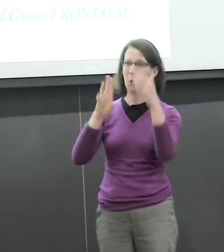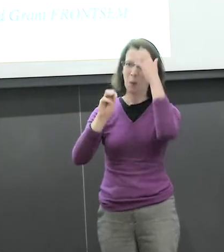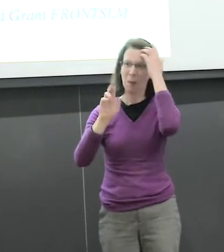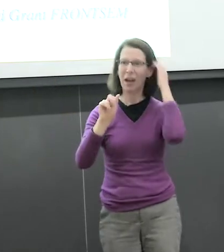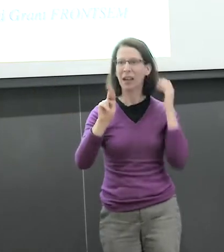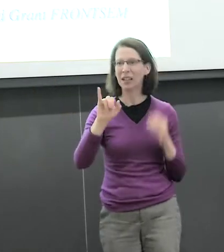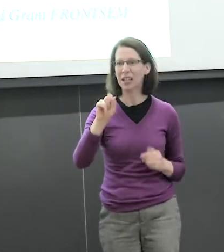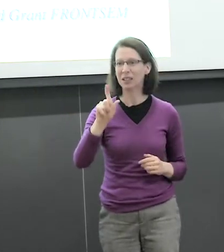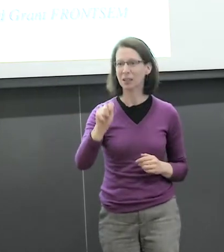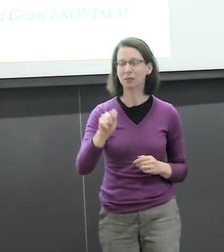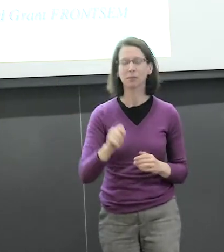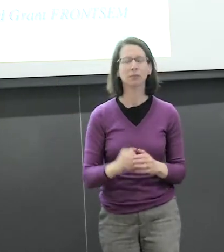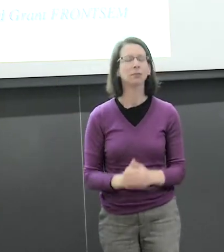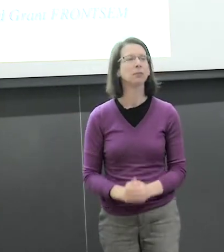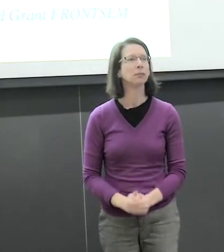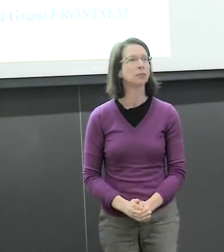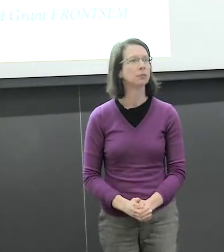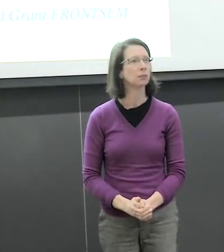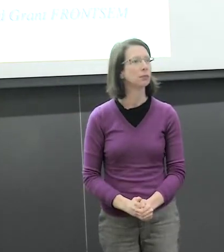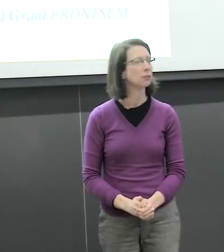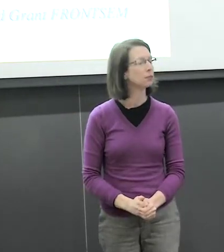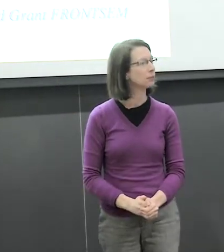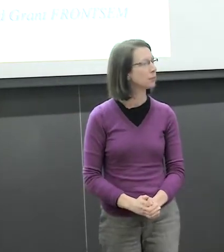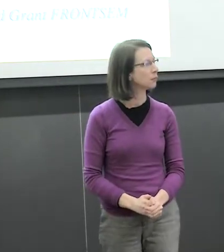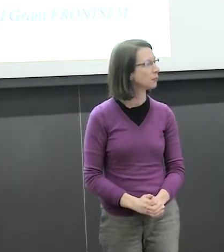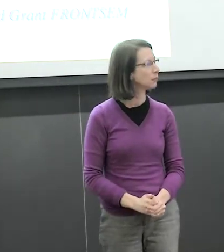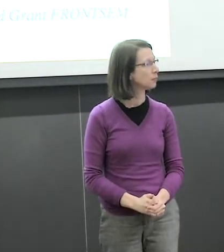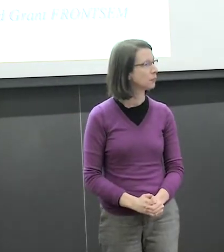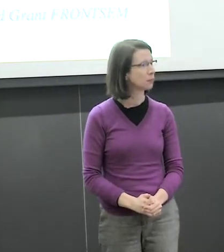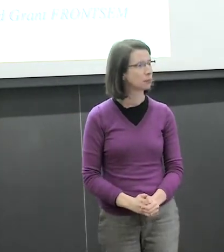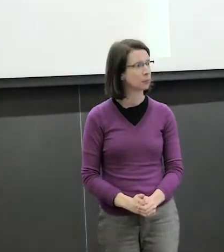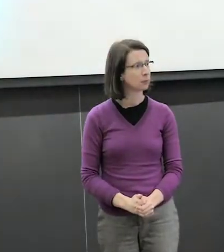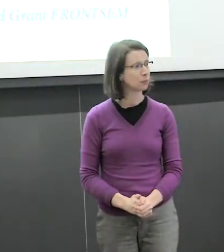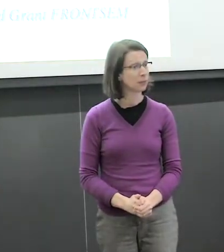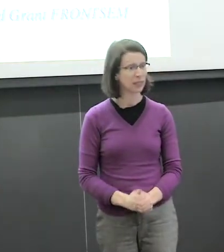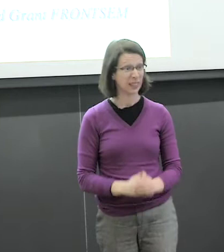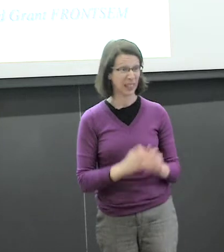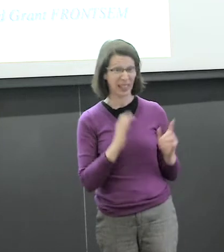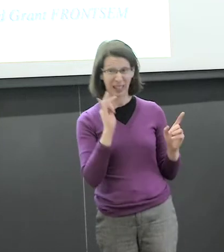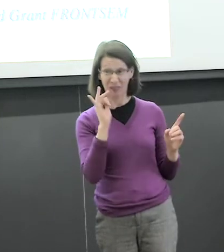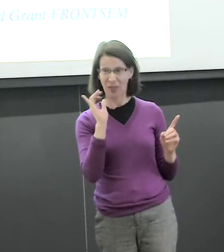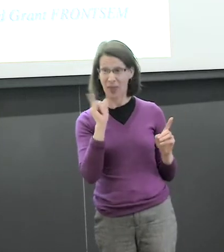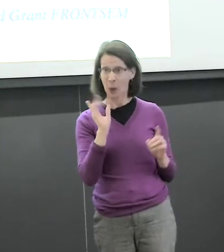not because of my, if that was his destiny today,